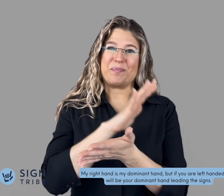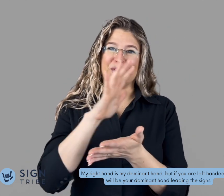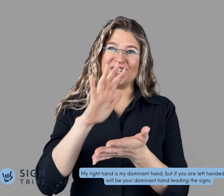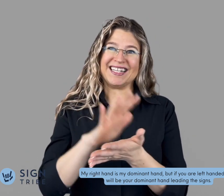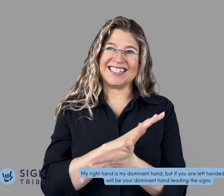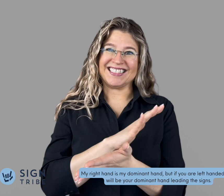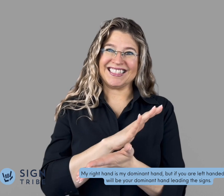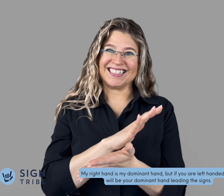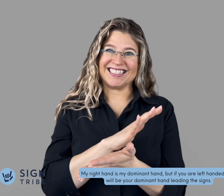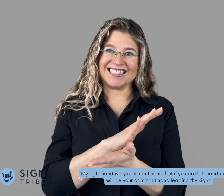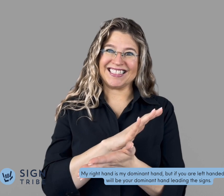Paper.